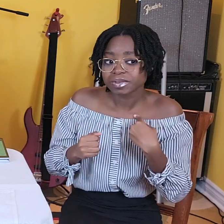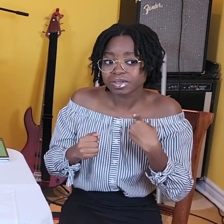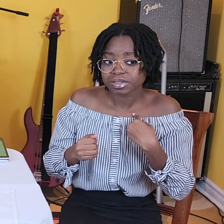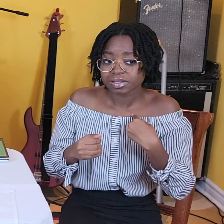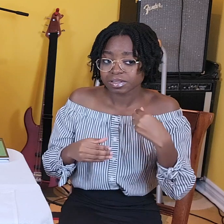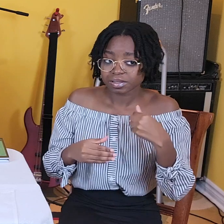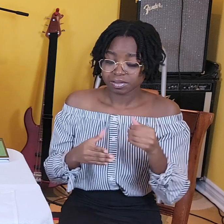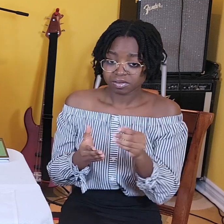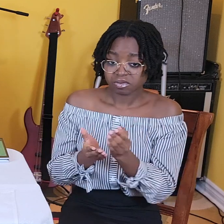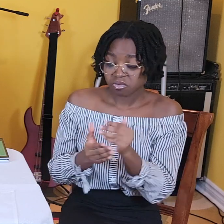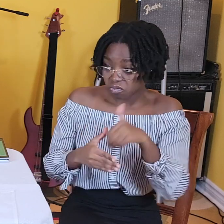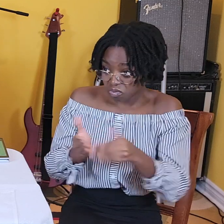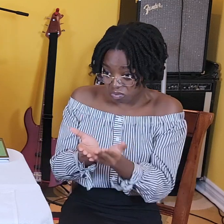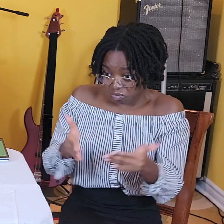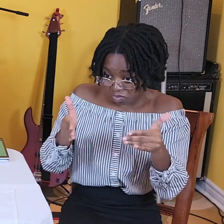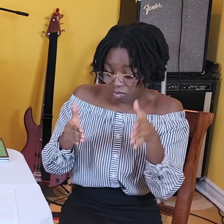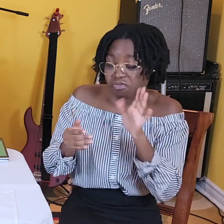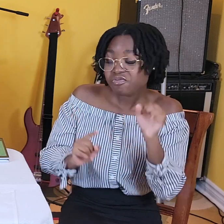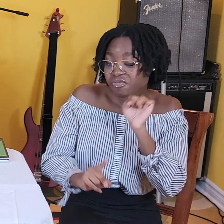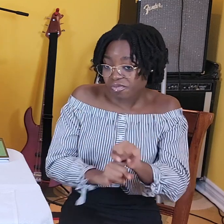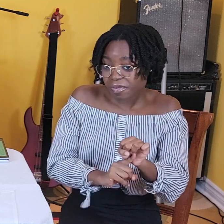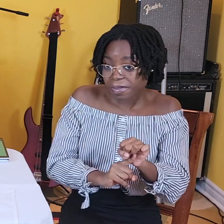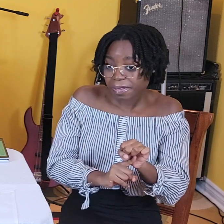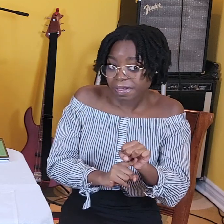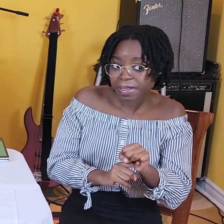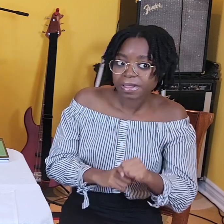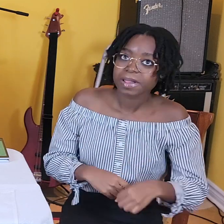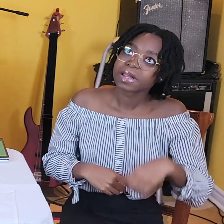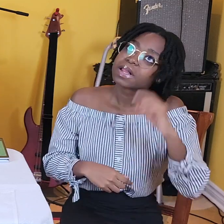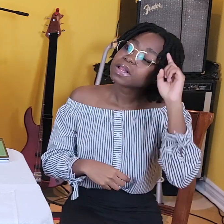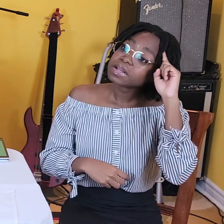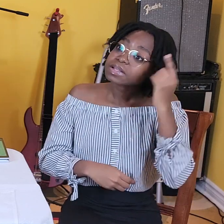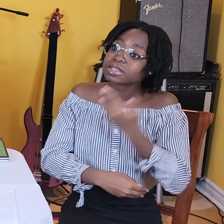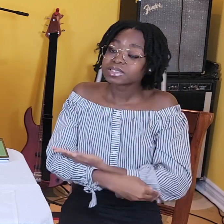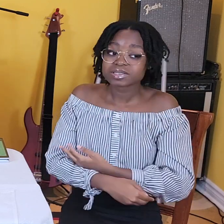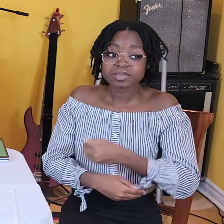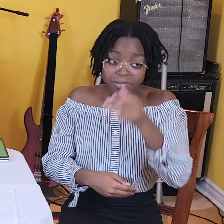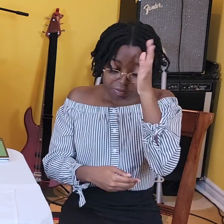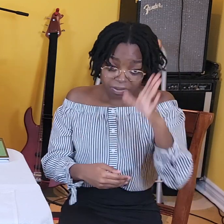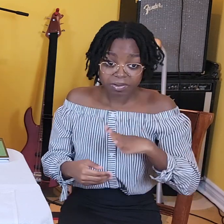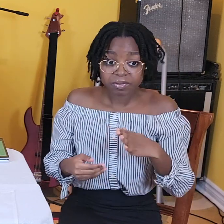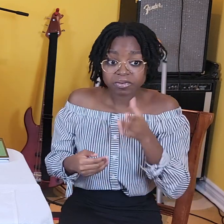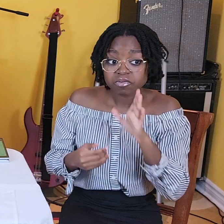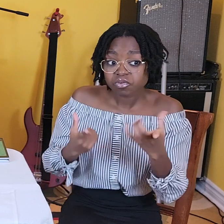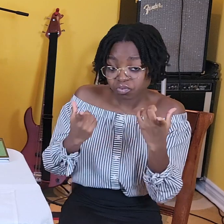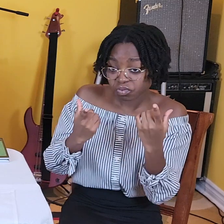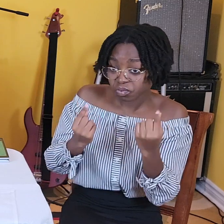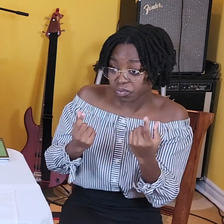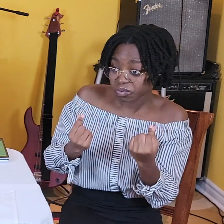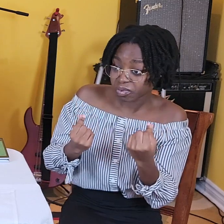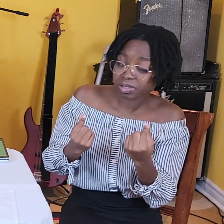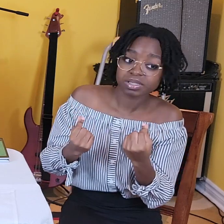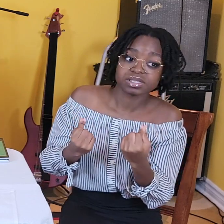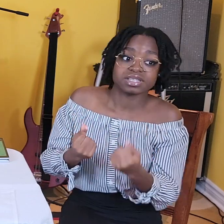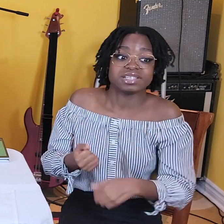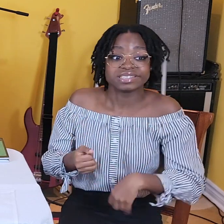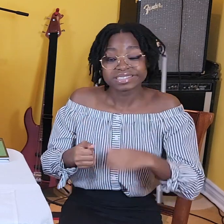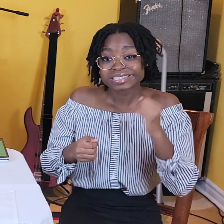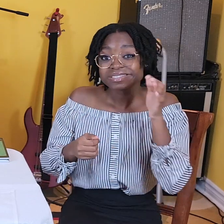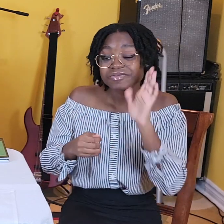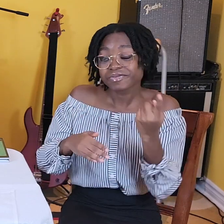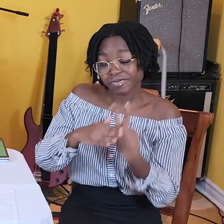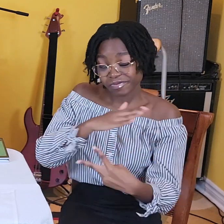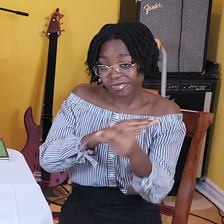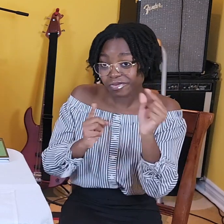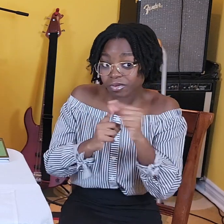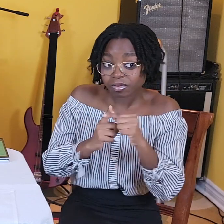The Son of Man indeed goes just as it is written of him, but woe to that man by whom the Son of Man is betrayed. It would